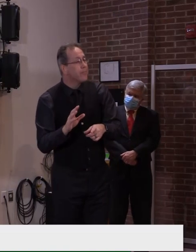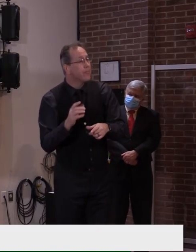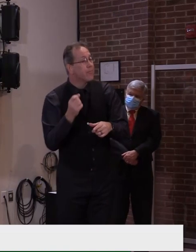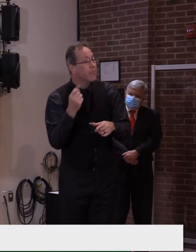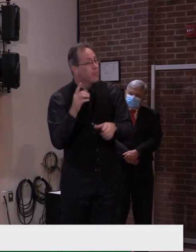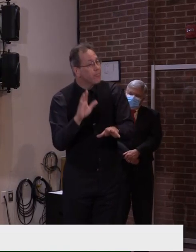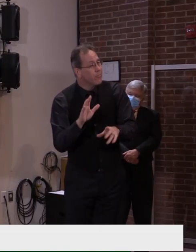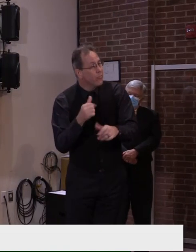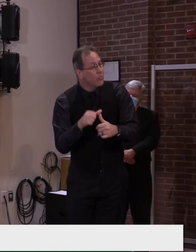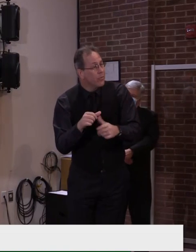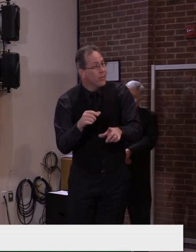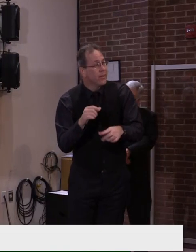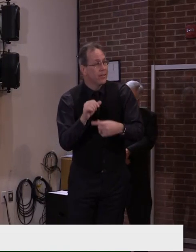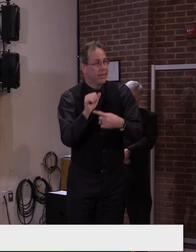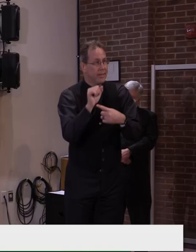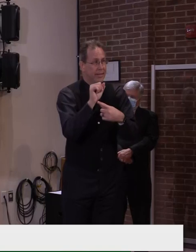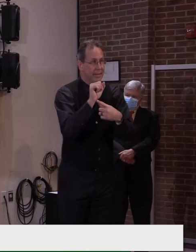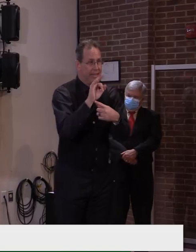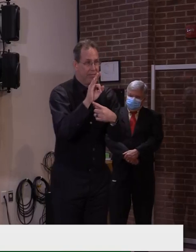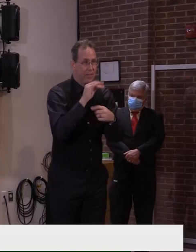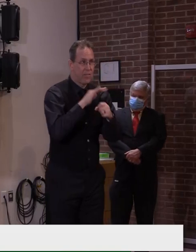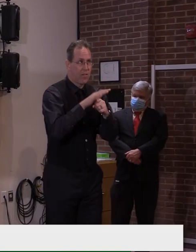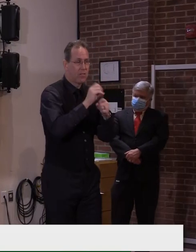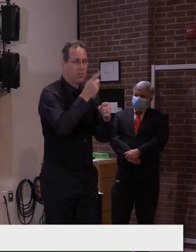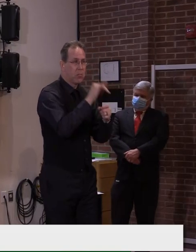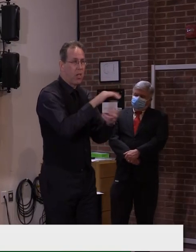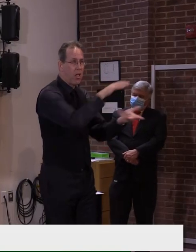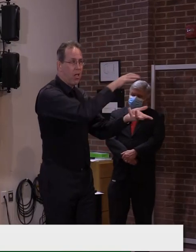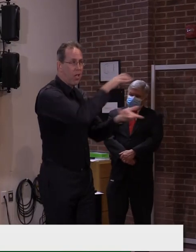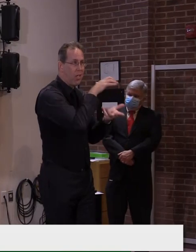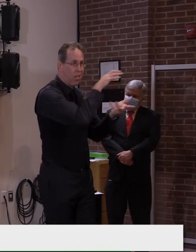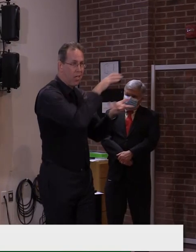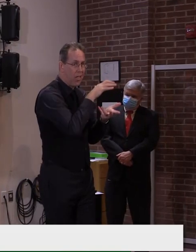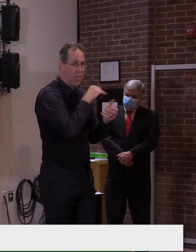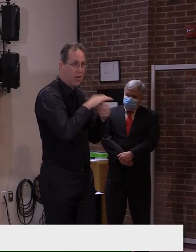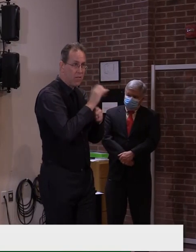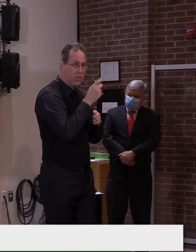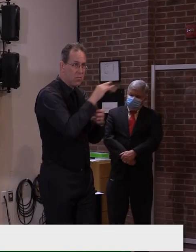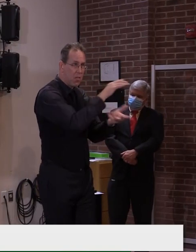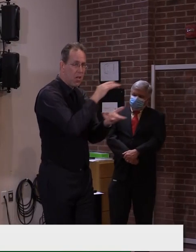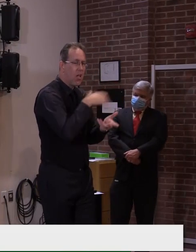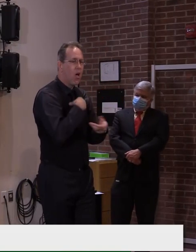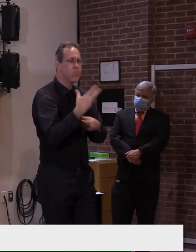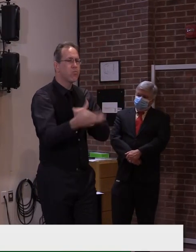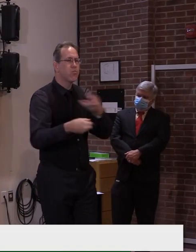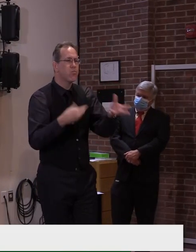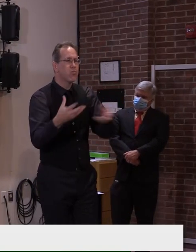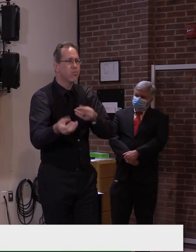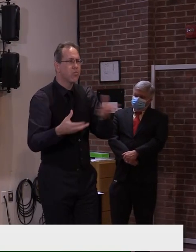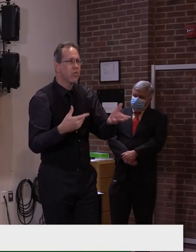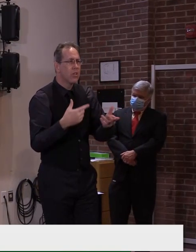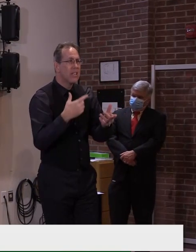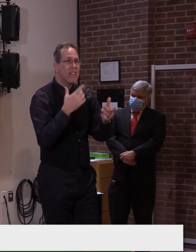the supply. So just keep that in mind. We're doing the best we can with the supply we have, which is limited.